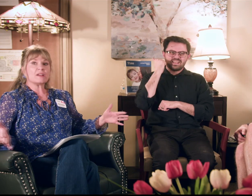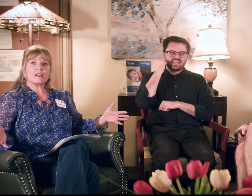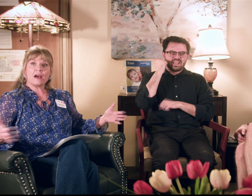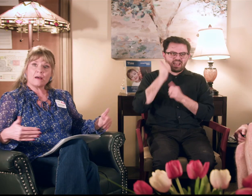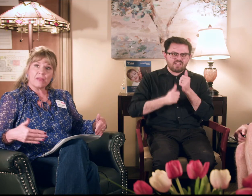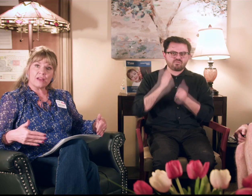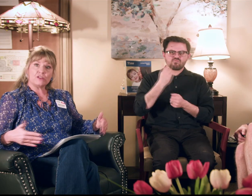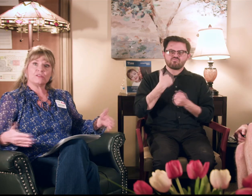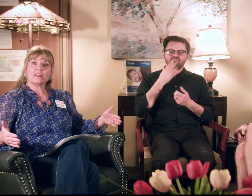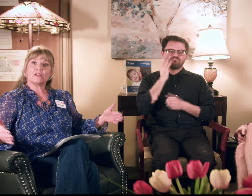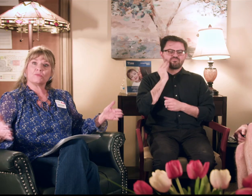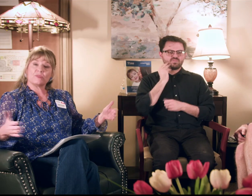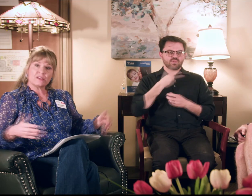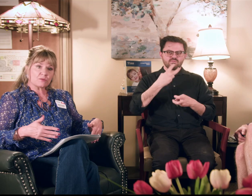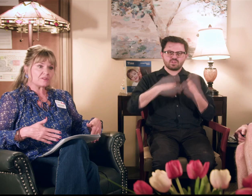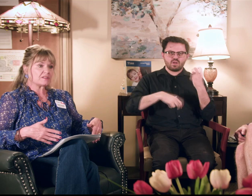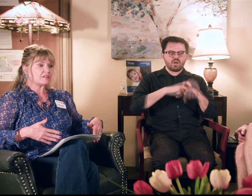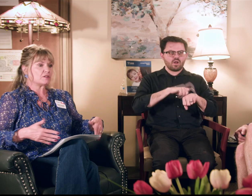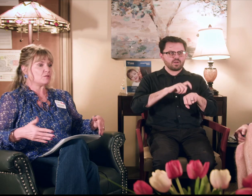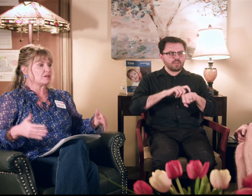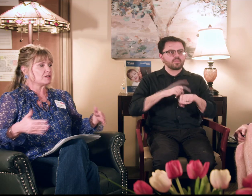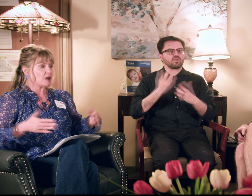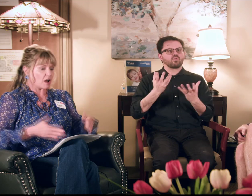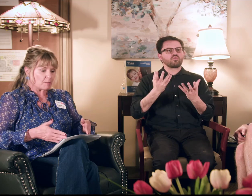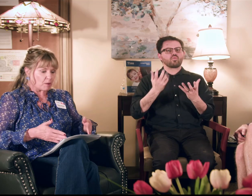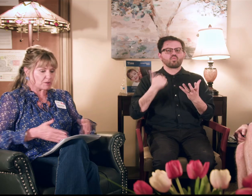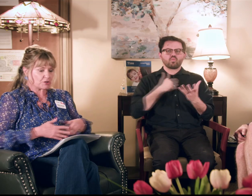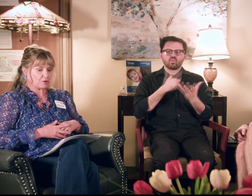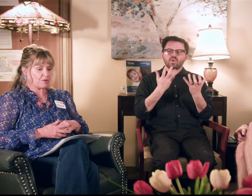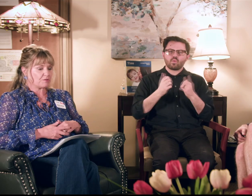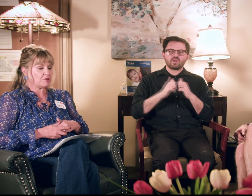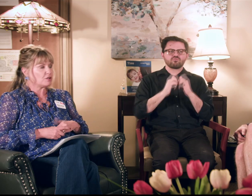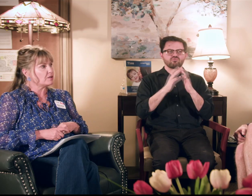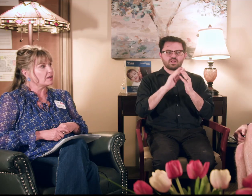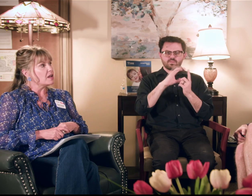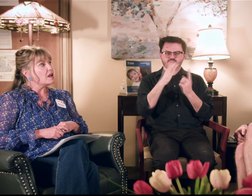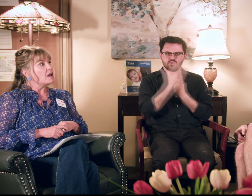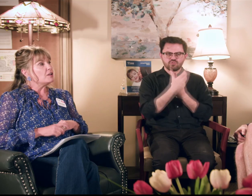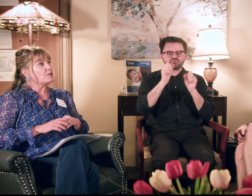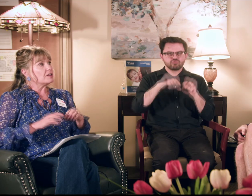where you can come and you can get resources. You can talk about what you're